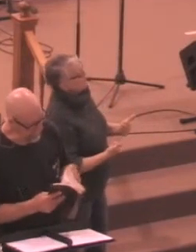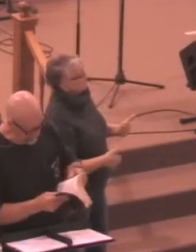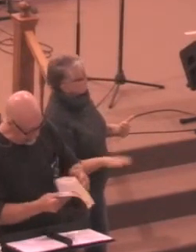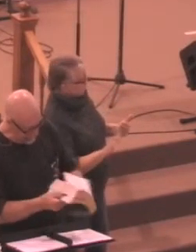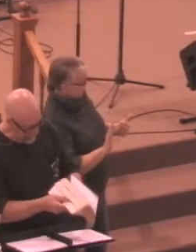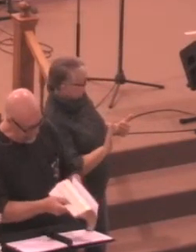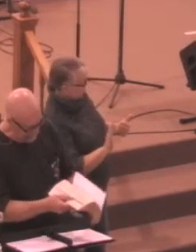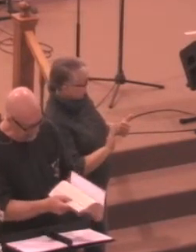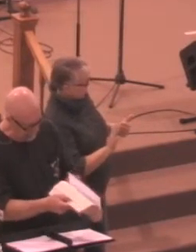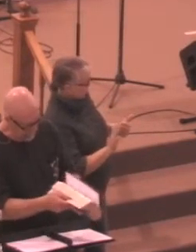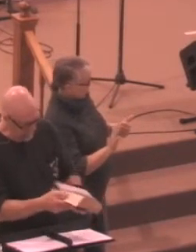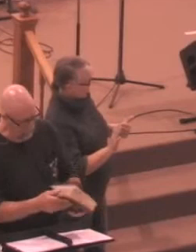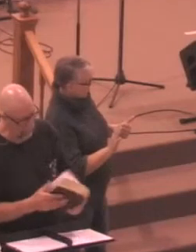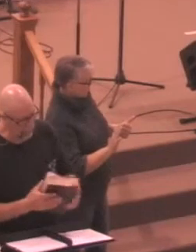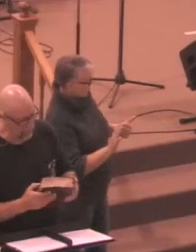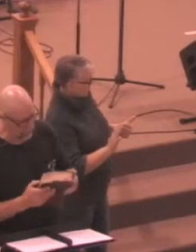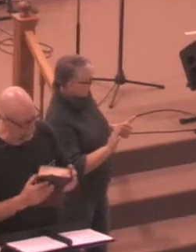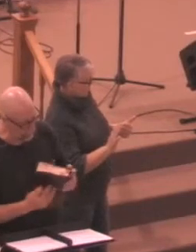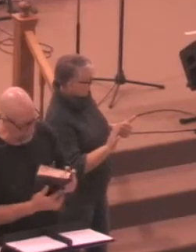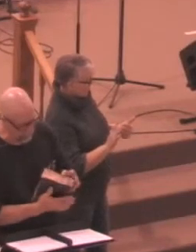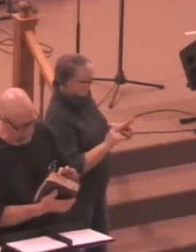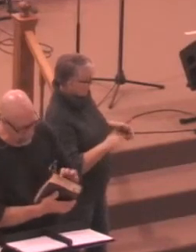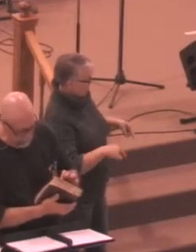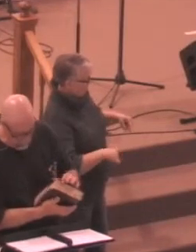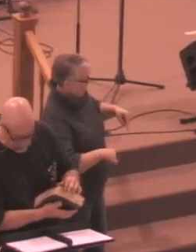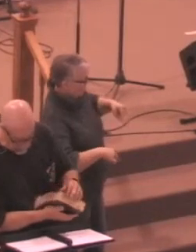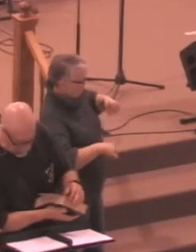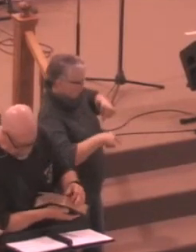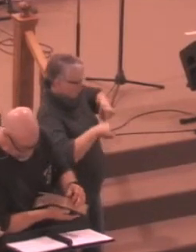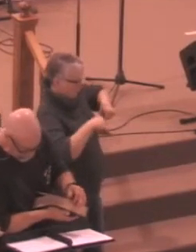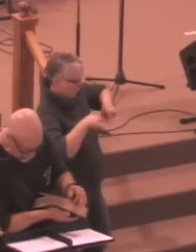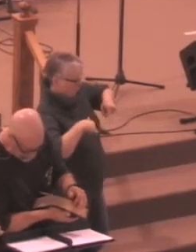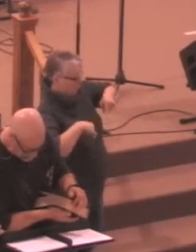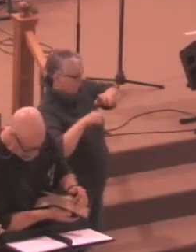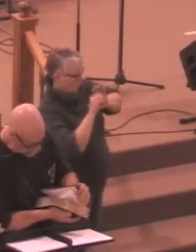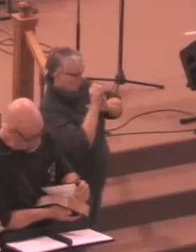Now he's getting that. Go back all the way in the Old Testament to